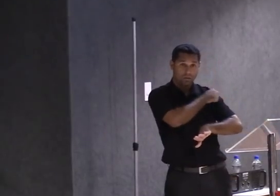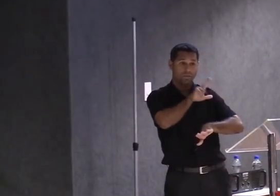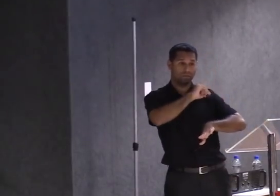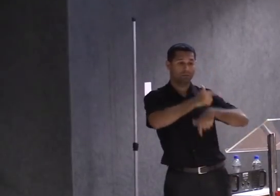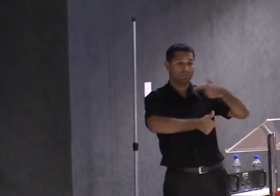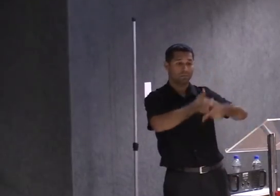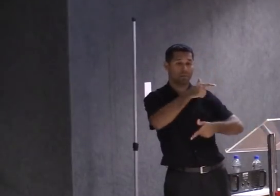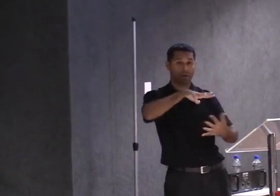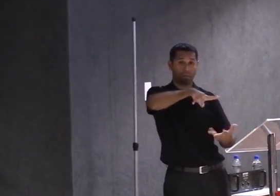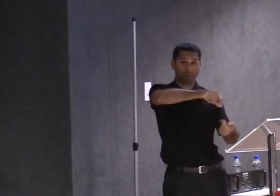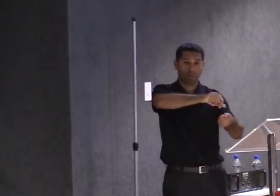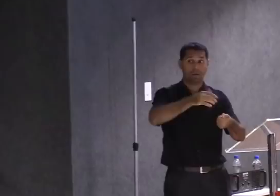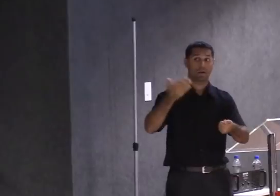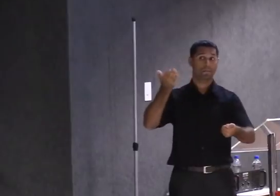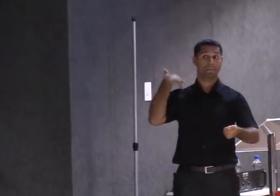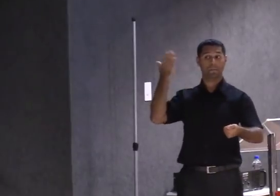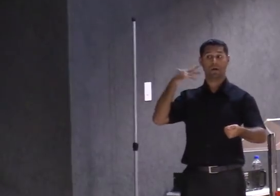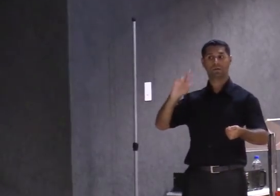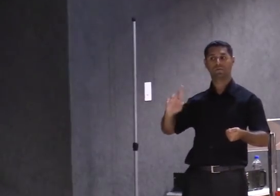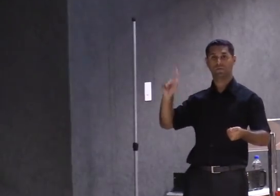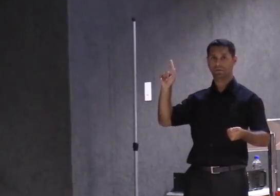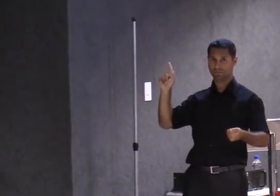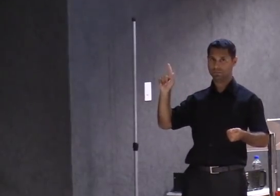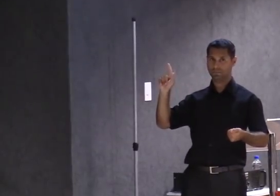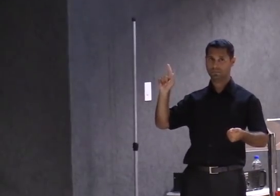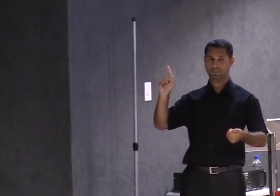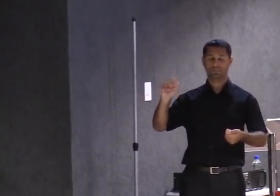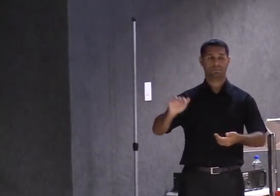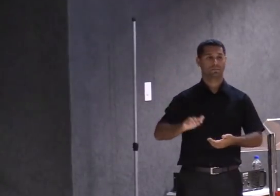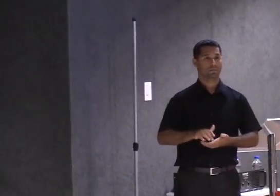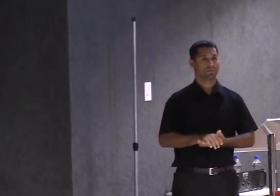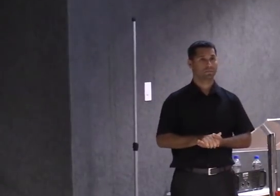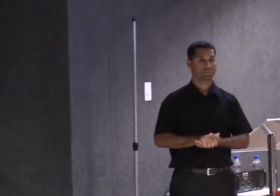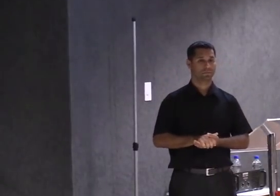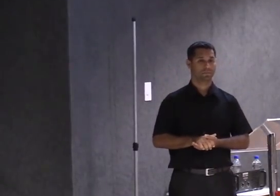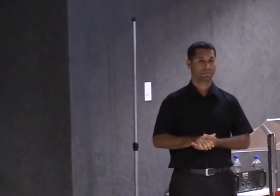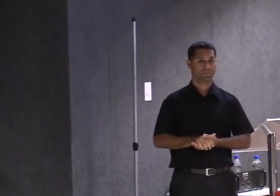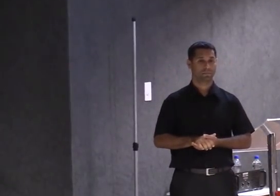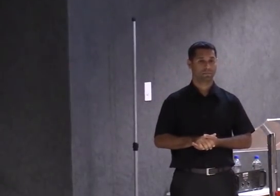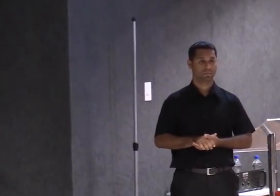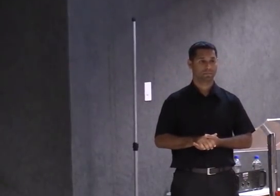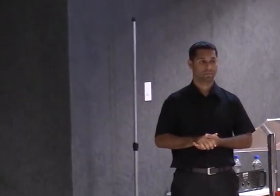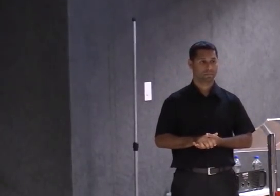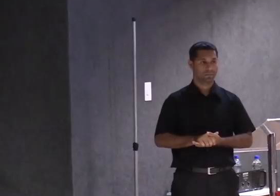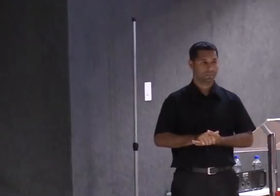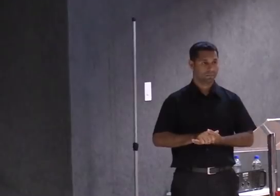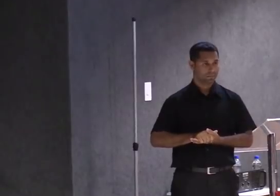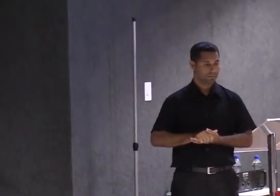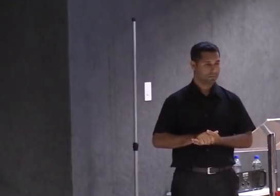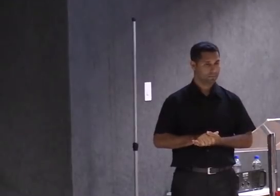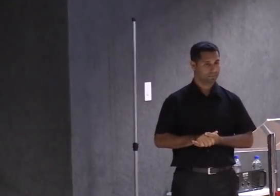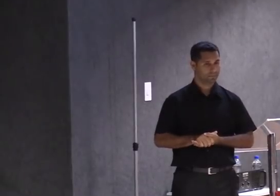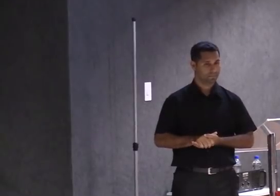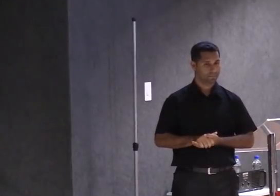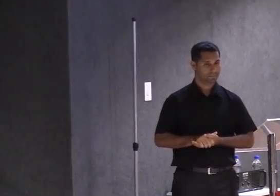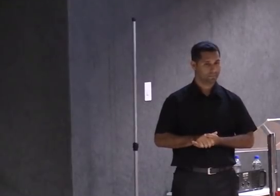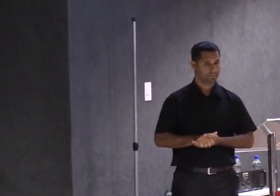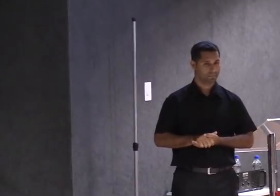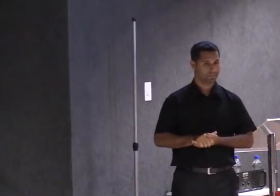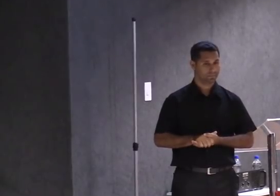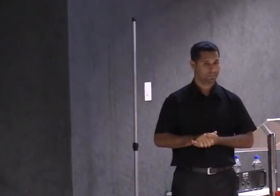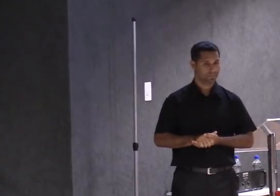trabalhar é totalmente diferente do mundo no qual nós vivemos. So we have to think about our educational practices and how we